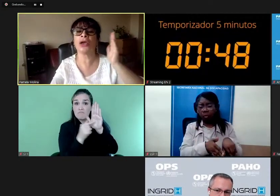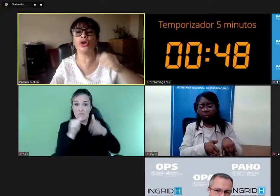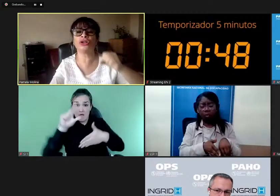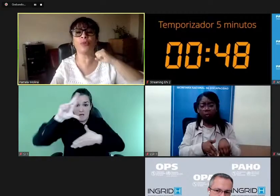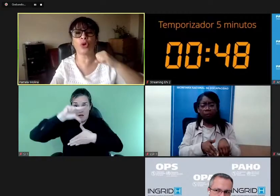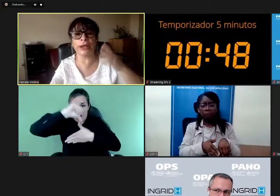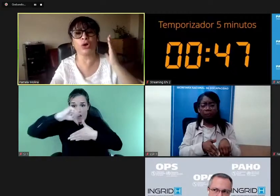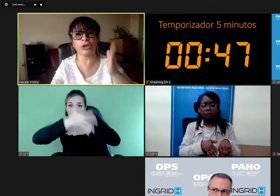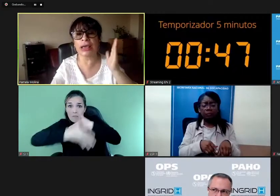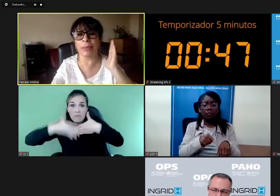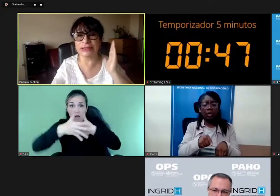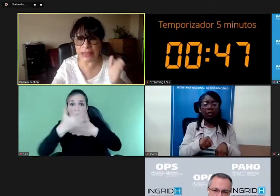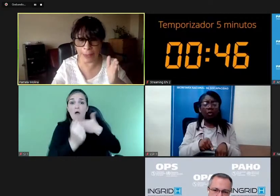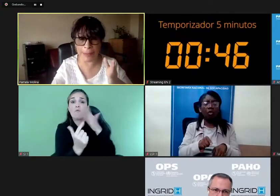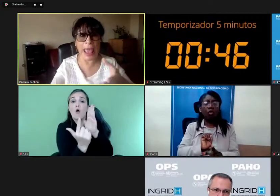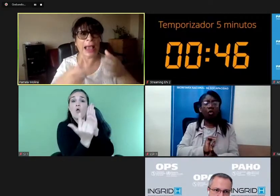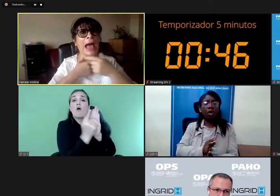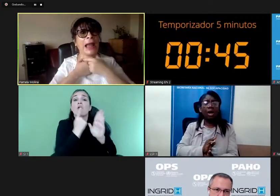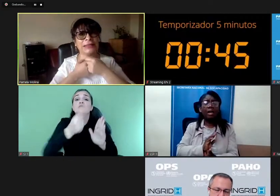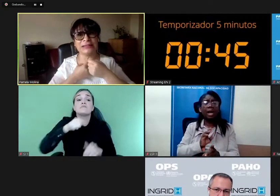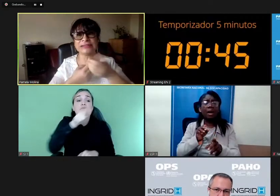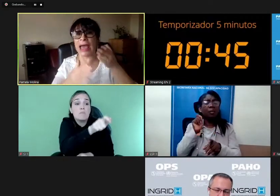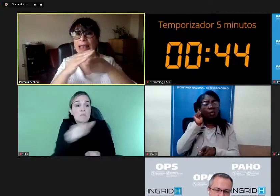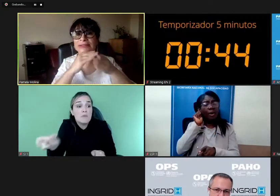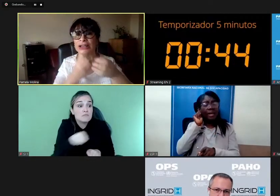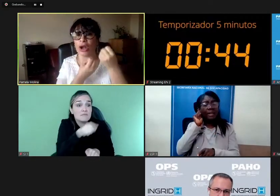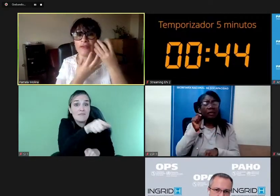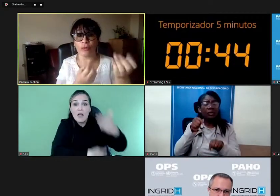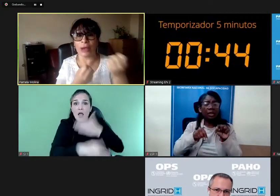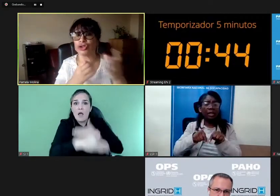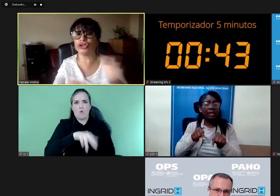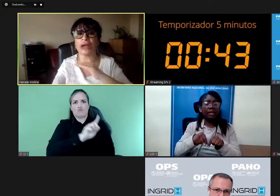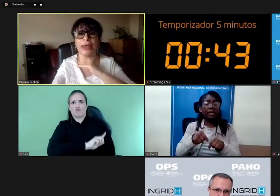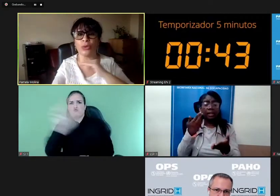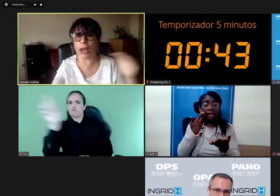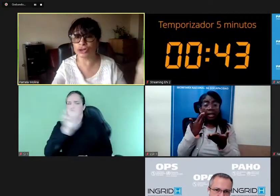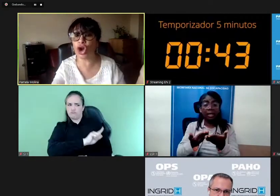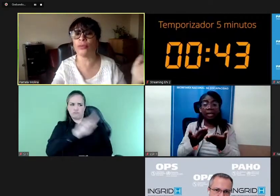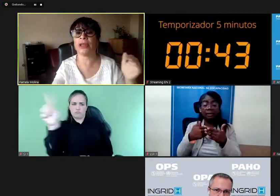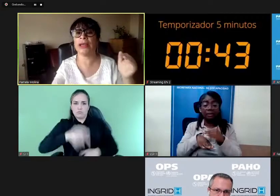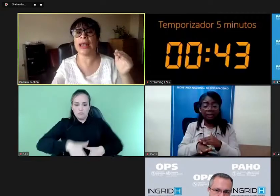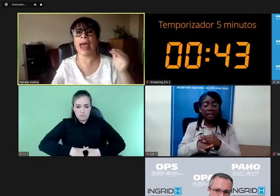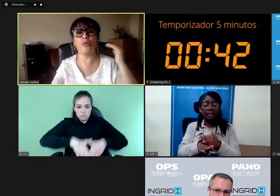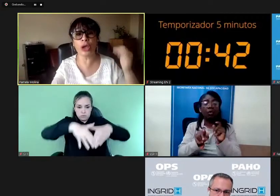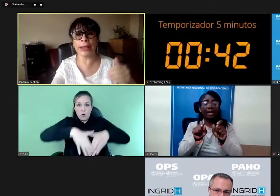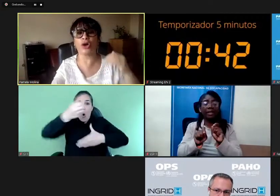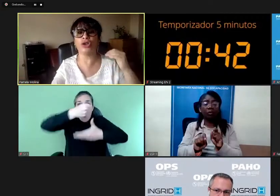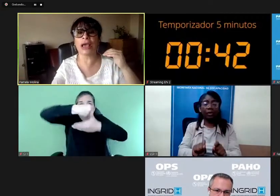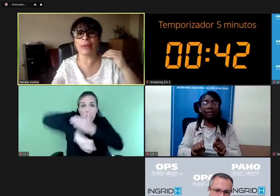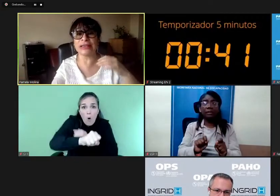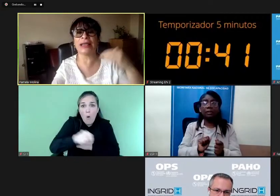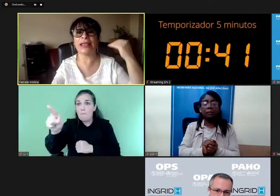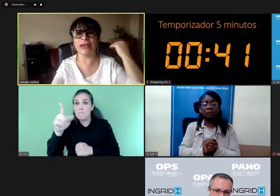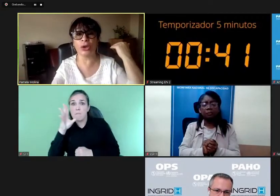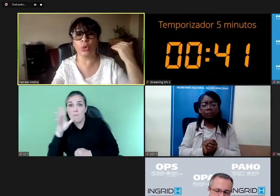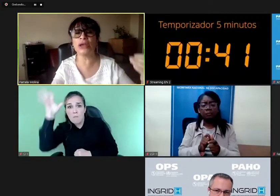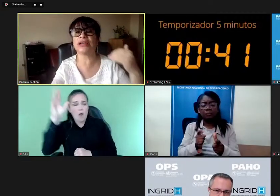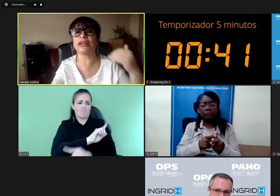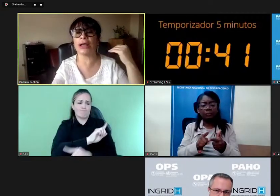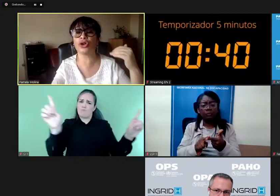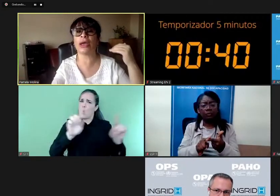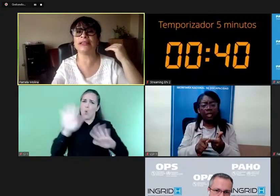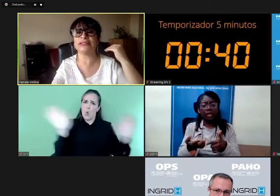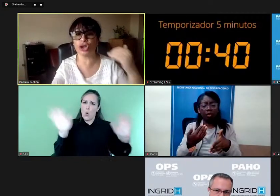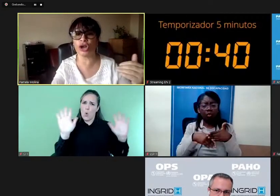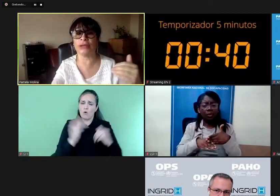laws that the legitimate mice this forces sterilization but we need to warranty access to health and